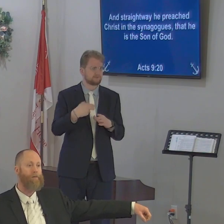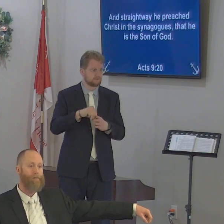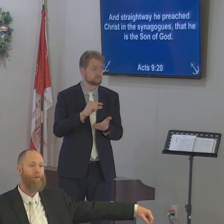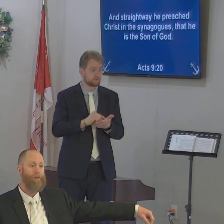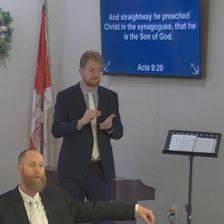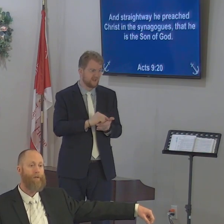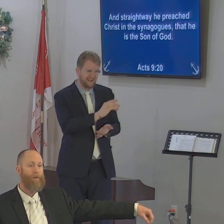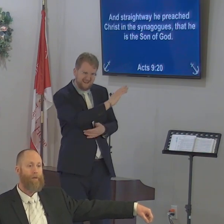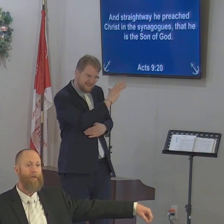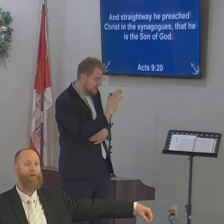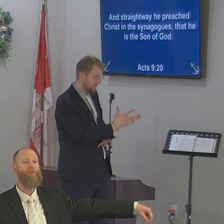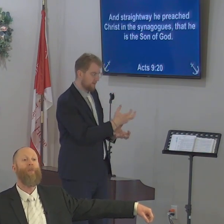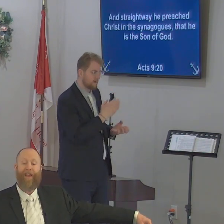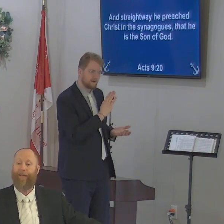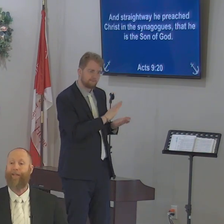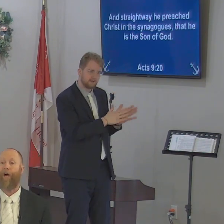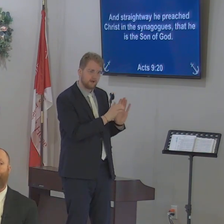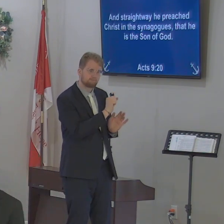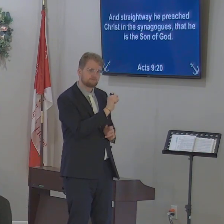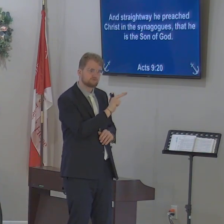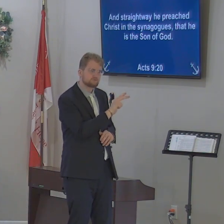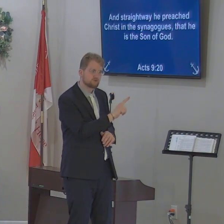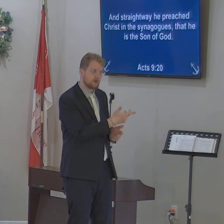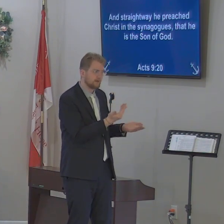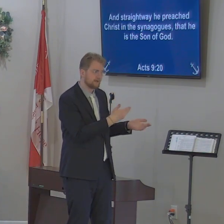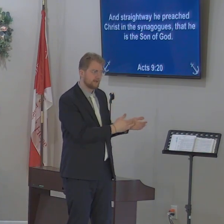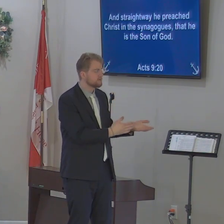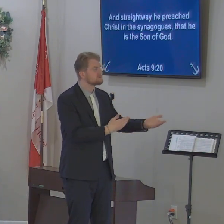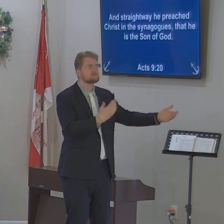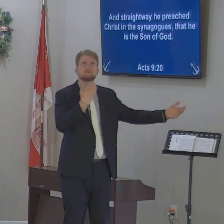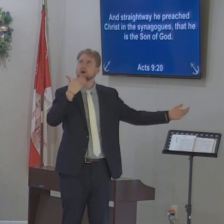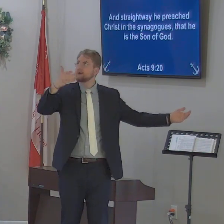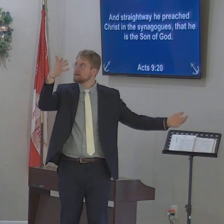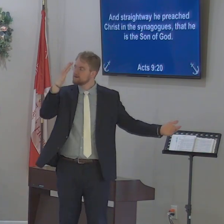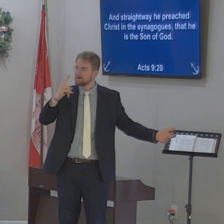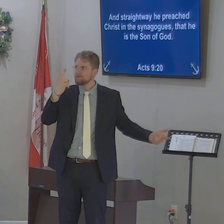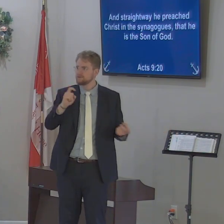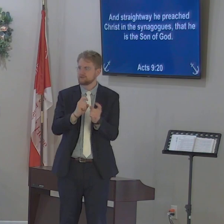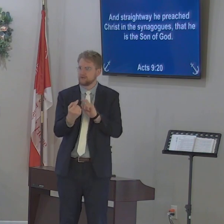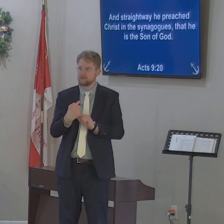again. He was thanking God. He was Paul.